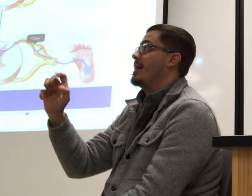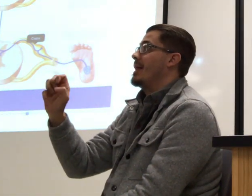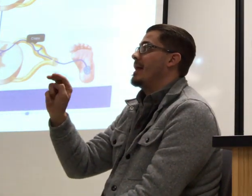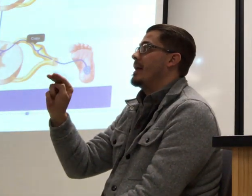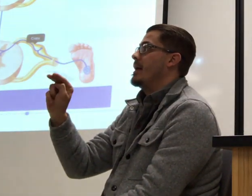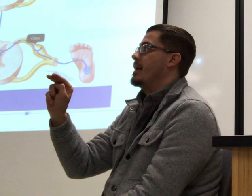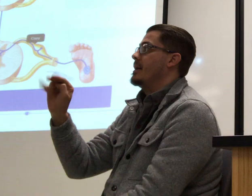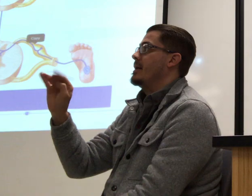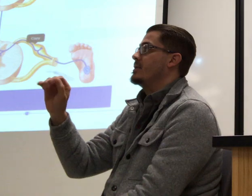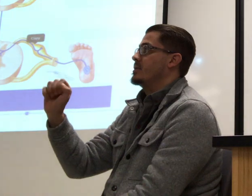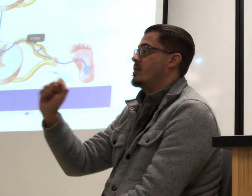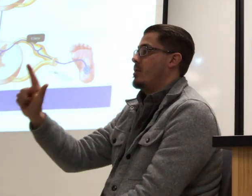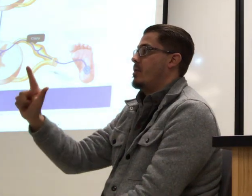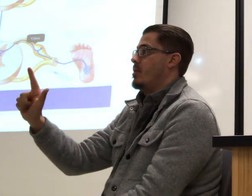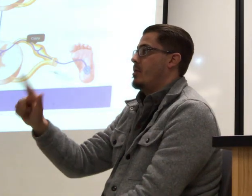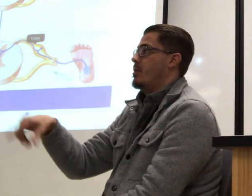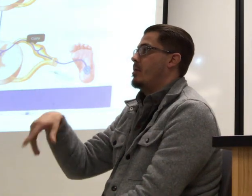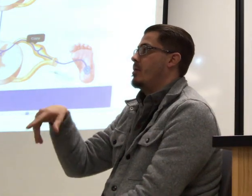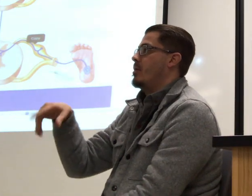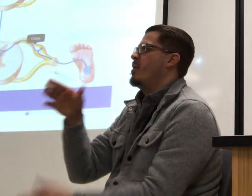pathway.